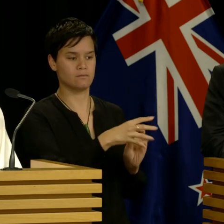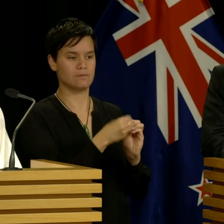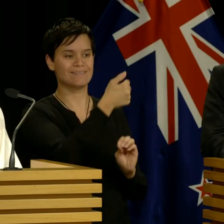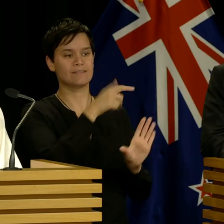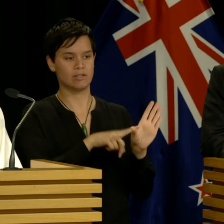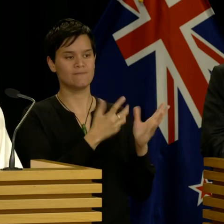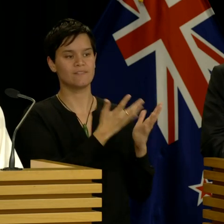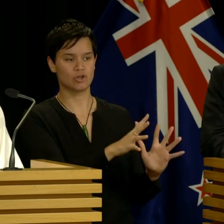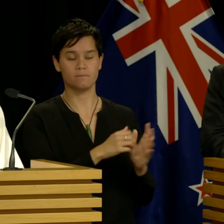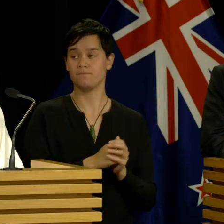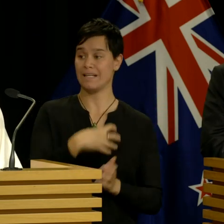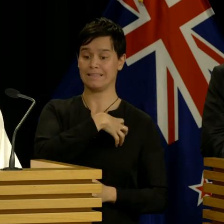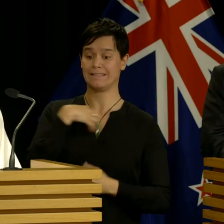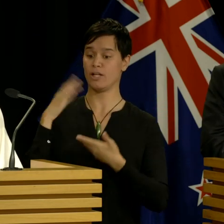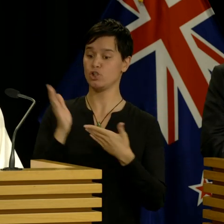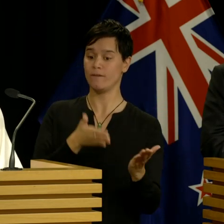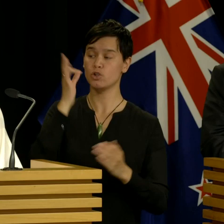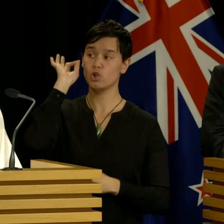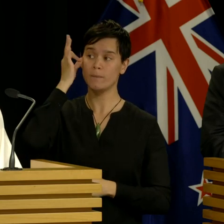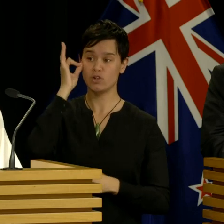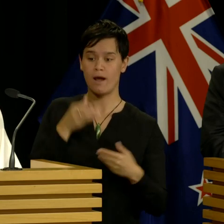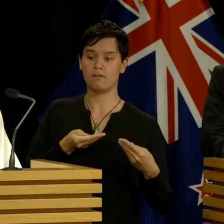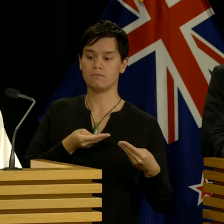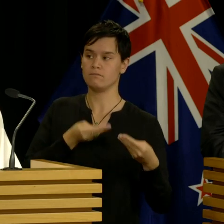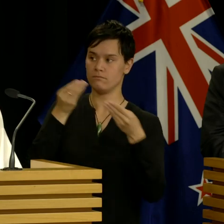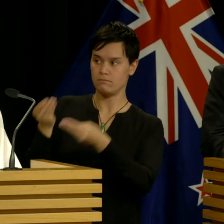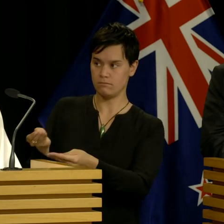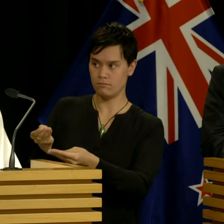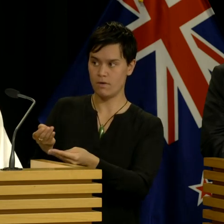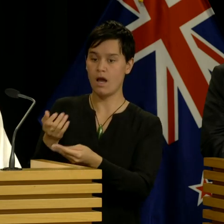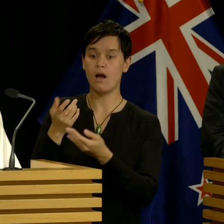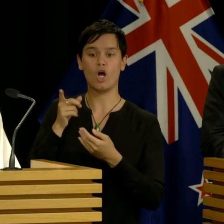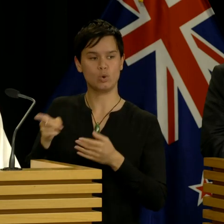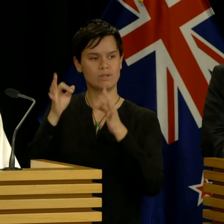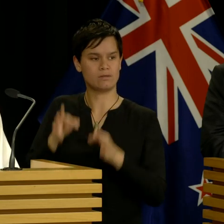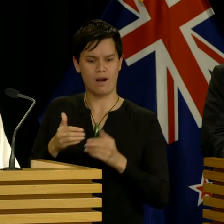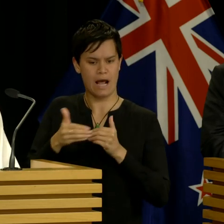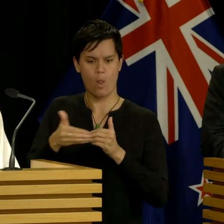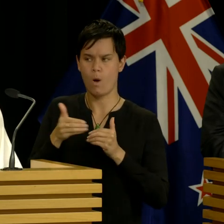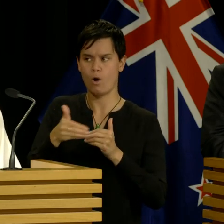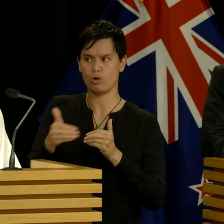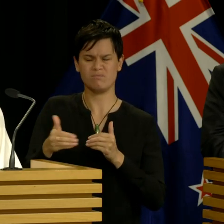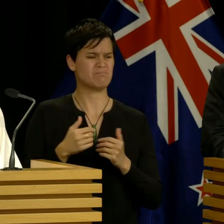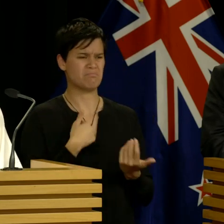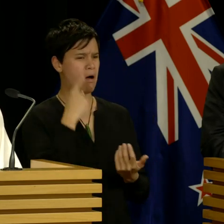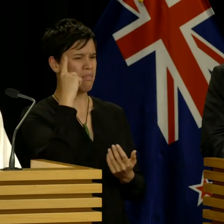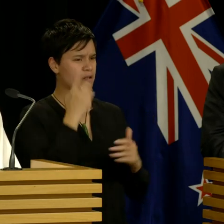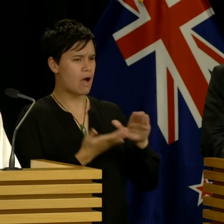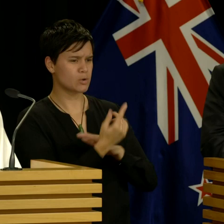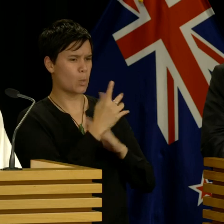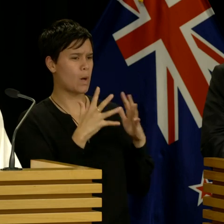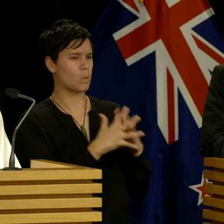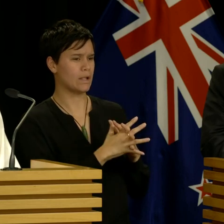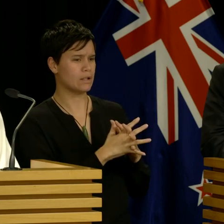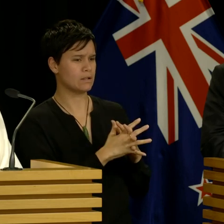State Services Commissioner? When did you make the call? Oh, I've made the decision fairly soon after receiving paperwork, so within the turnaround of possibly a week.